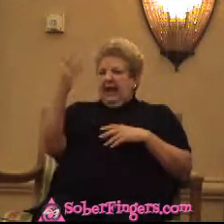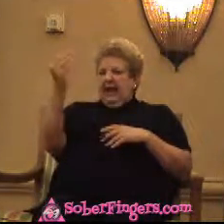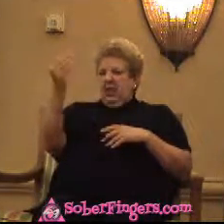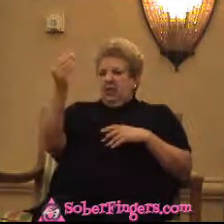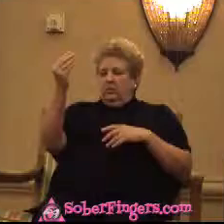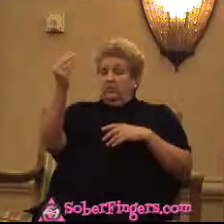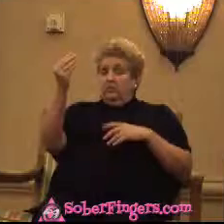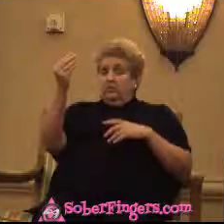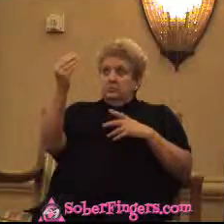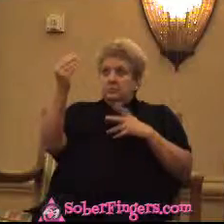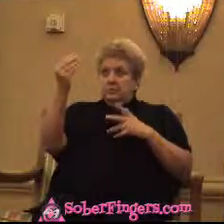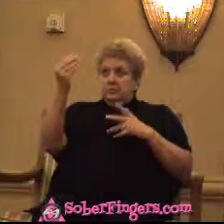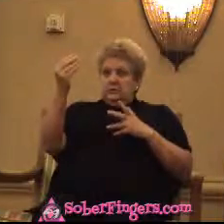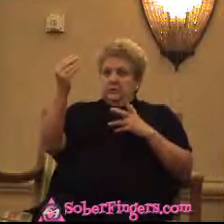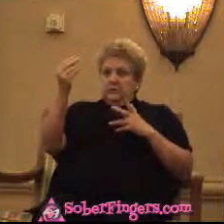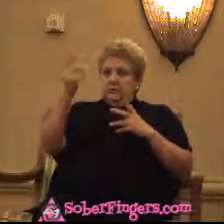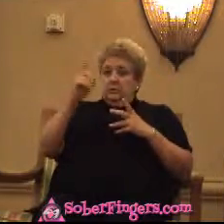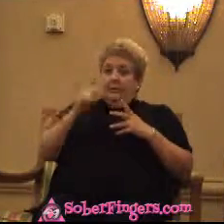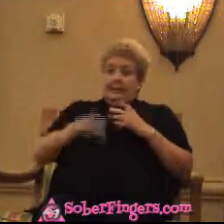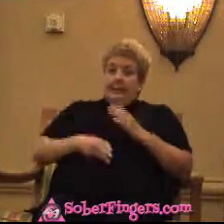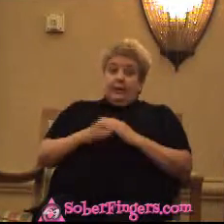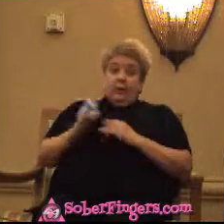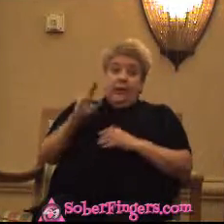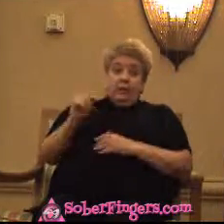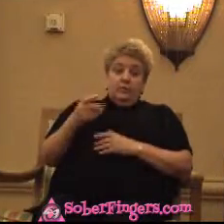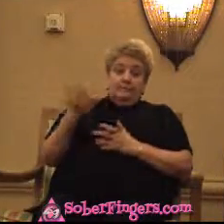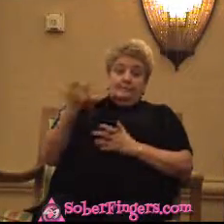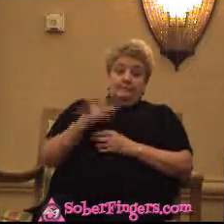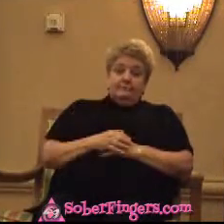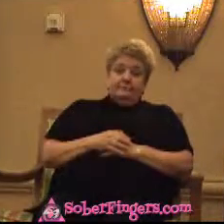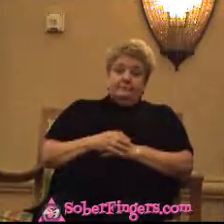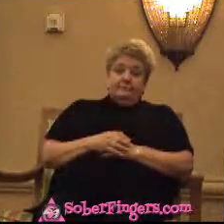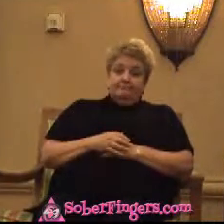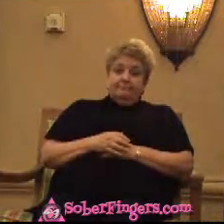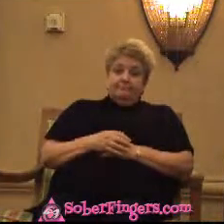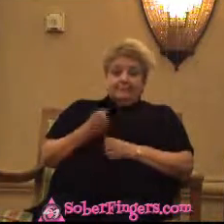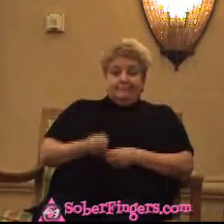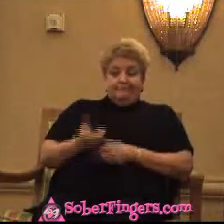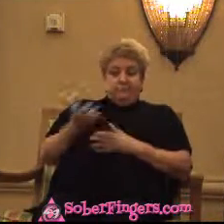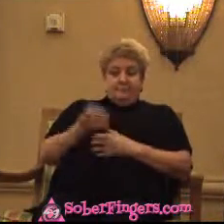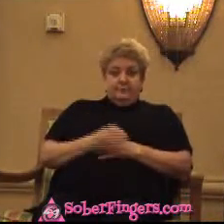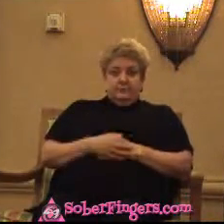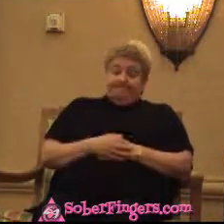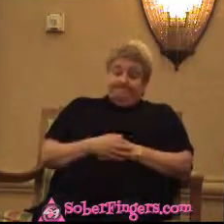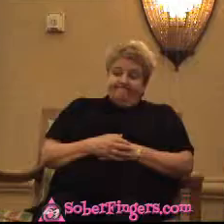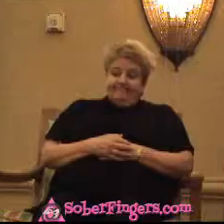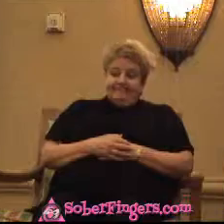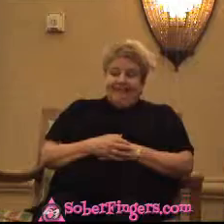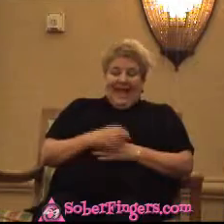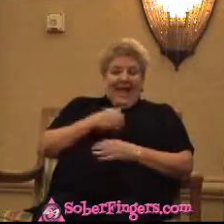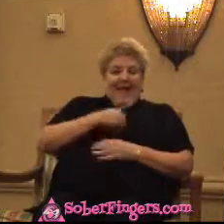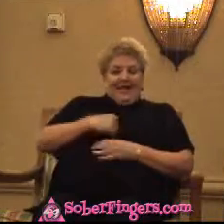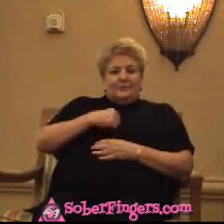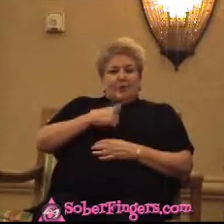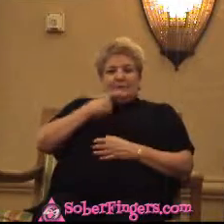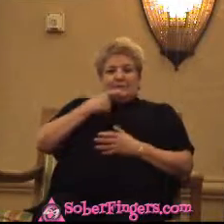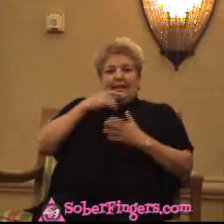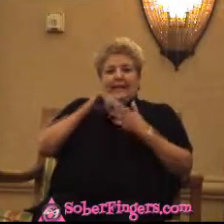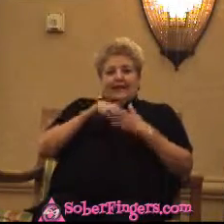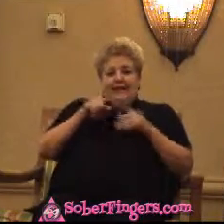had to throw her out of the house. We had to get rid of her. And I'm sorry to say that as I stand here this morning, she's